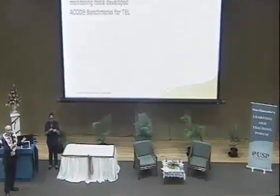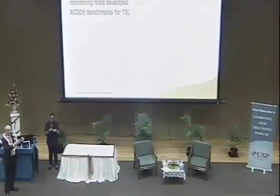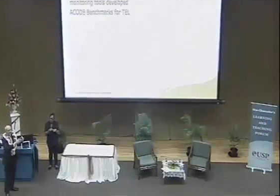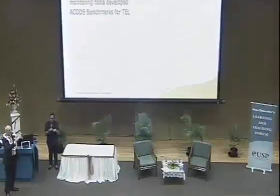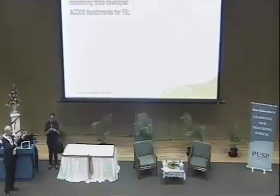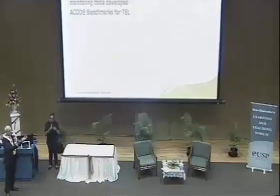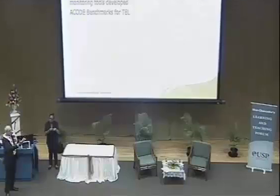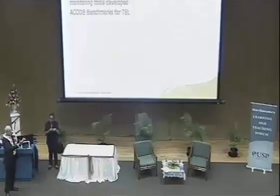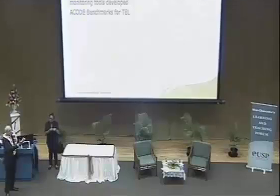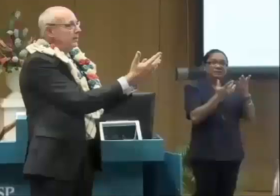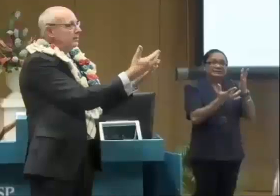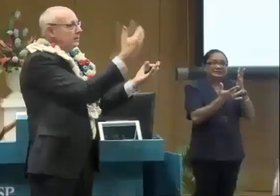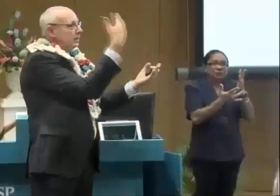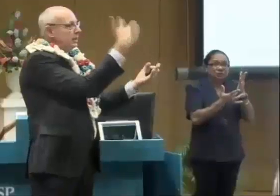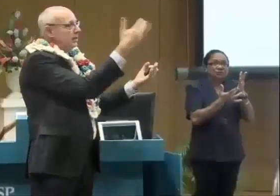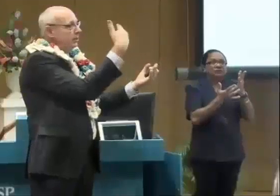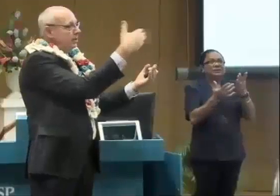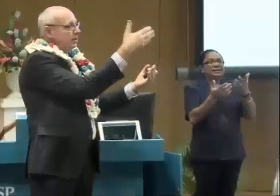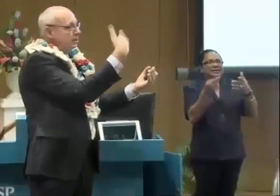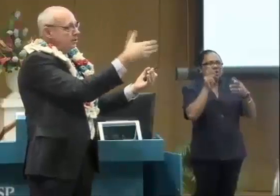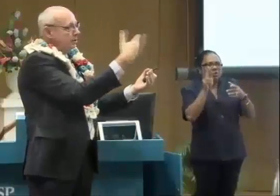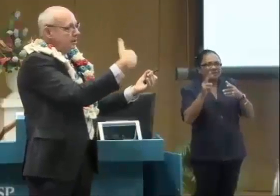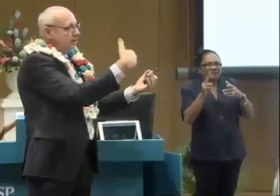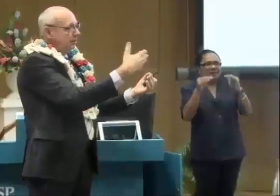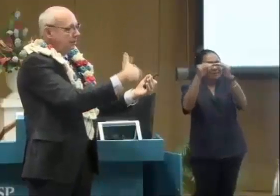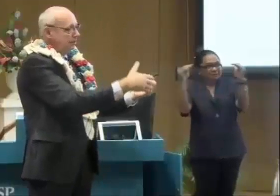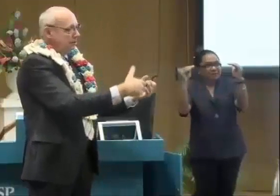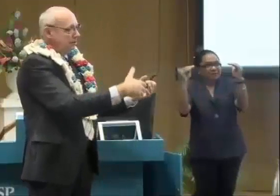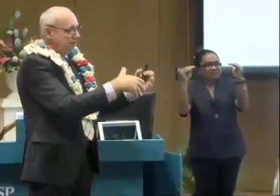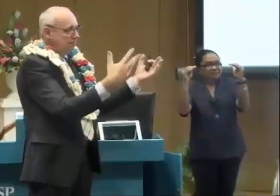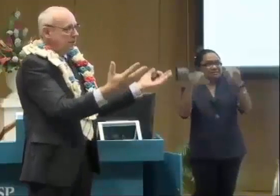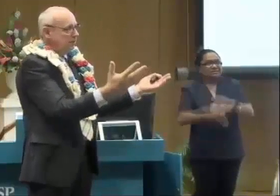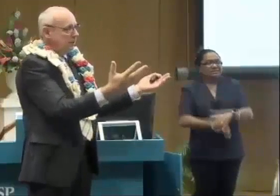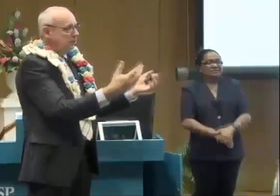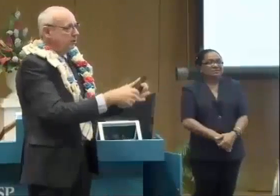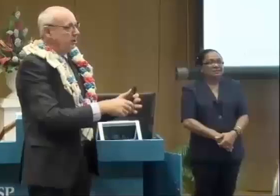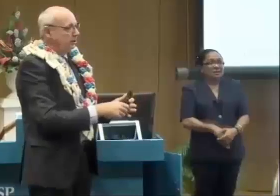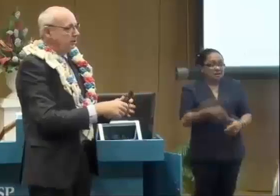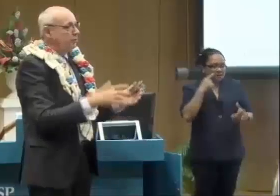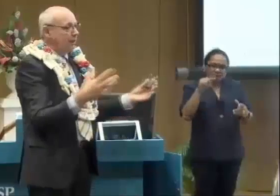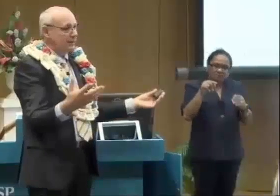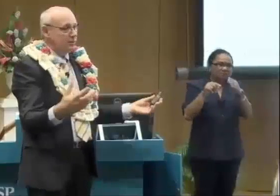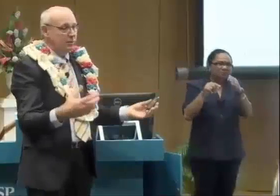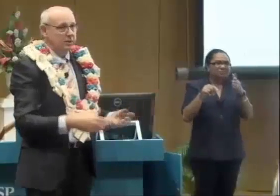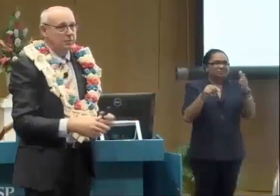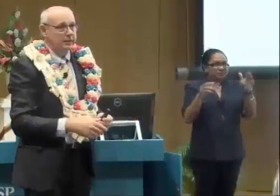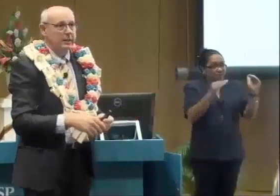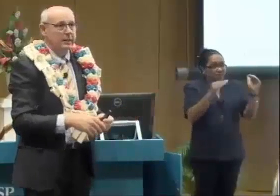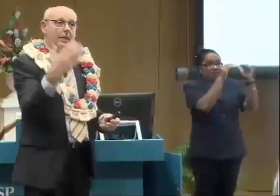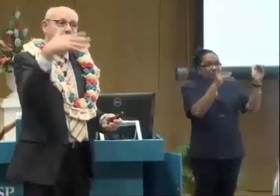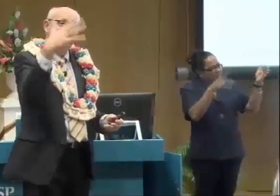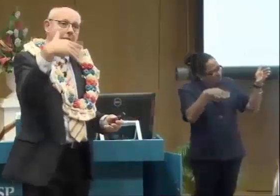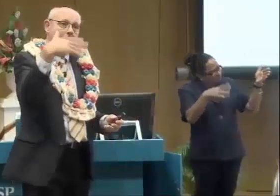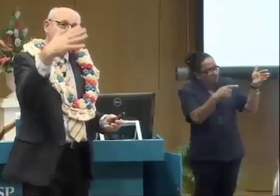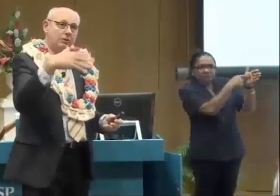learning applications. They looked at the benchmarks and said, okay, are we doing some of the things that the benchmarks would suggest as good practice within this